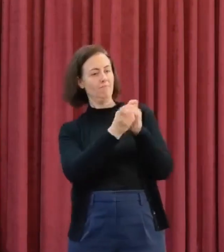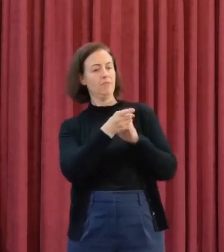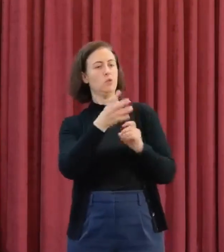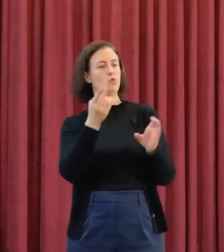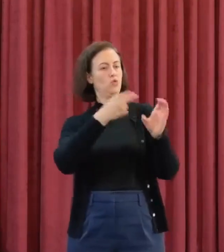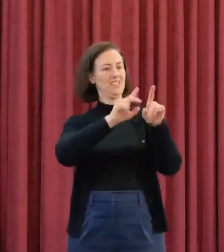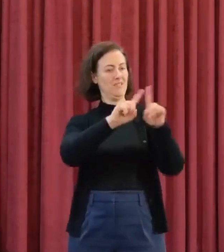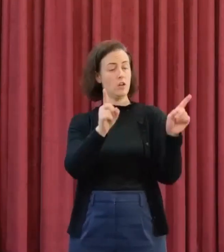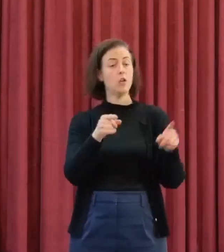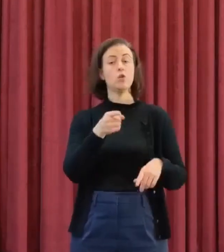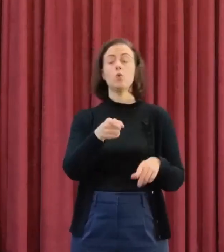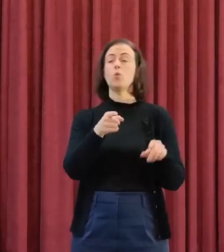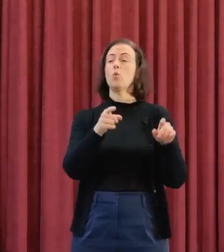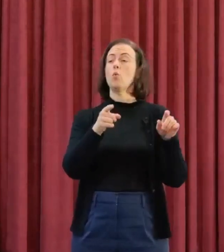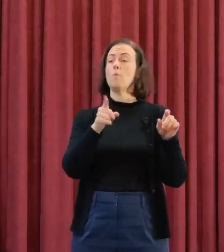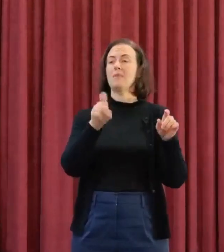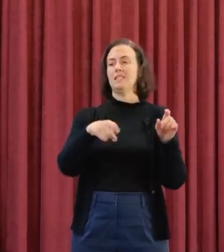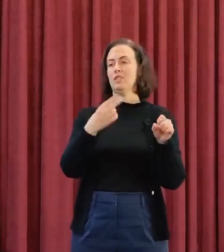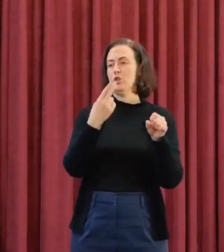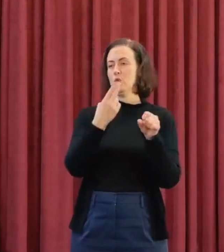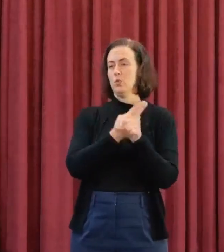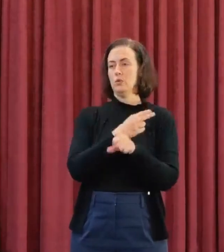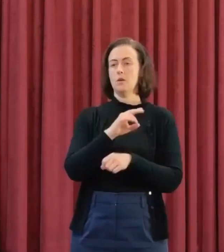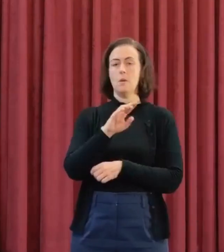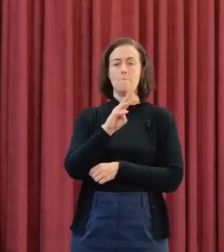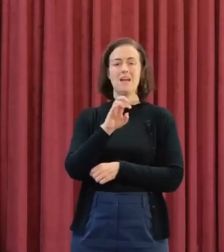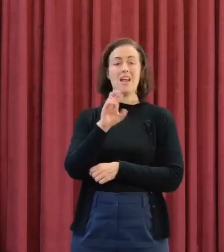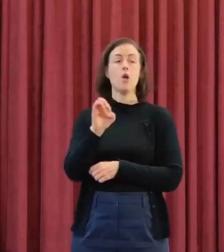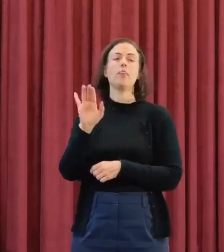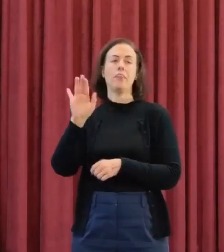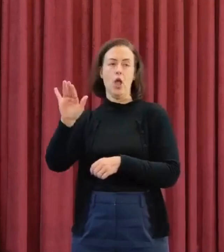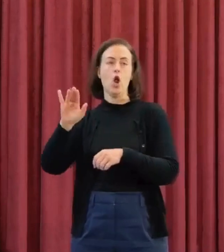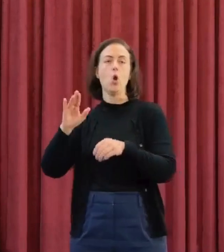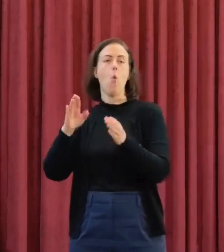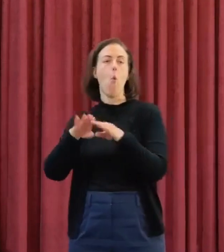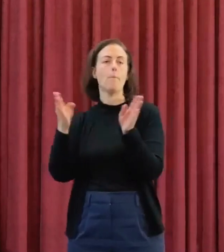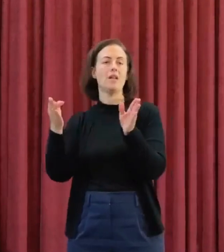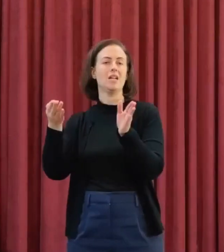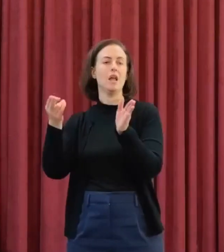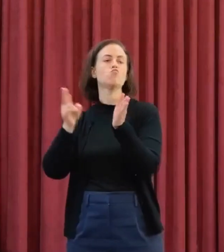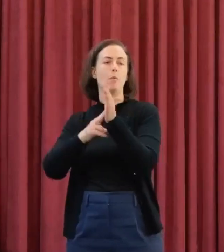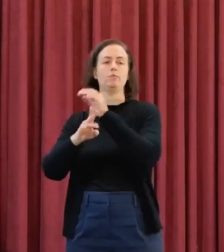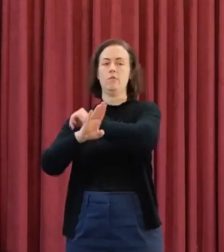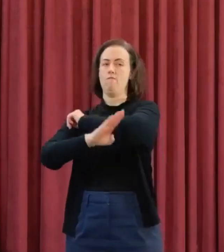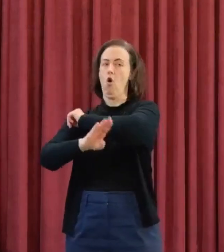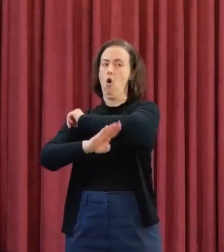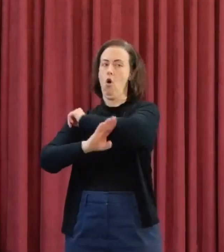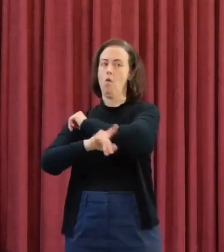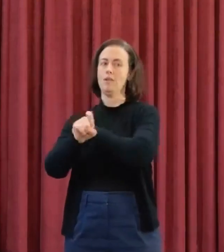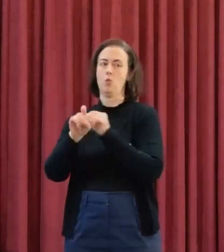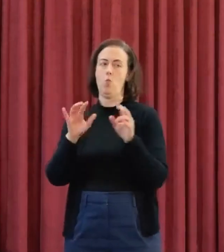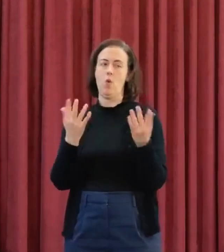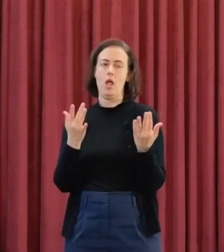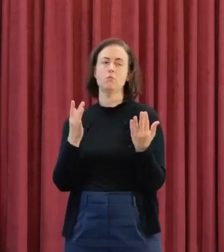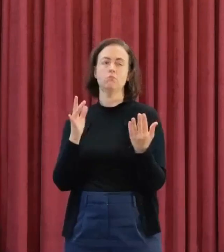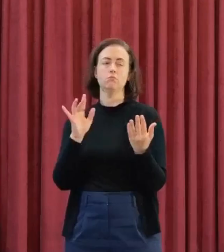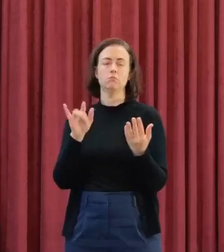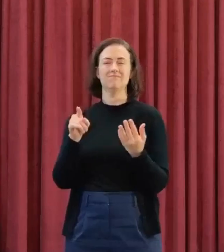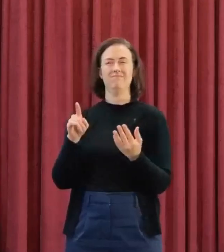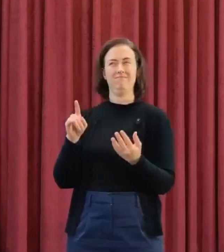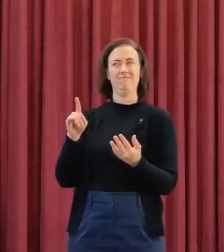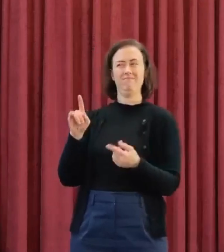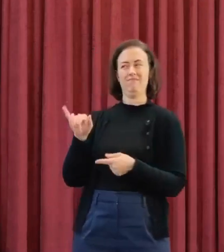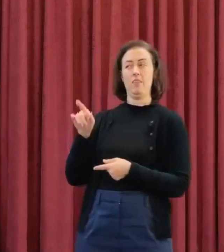Advantage plan, you need to use Medicare's open enrollment period in the fall. So I think they did